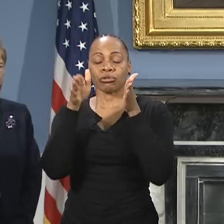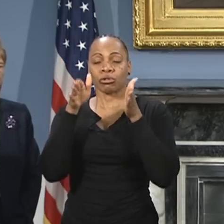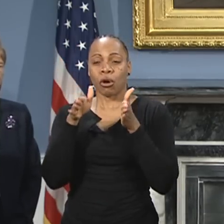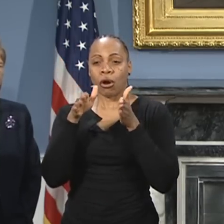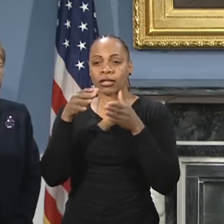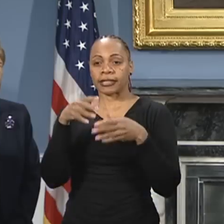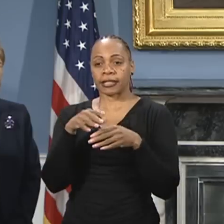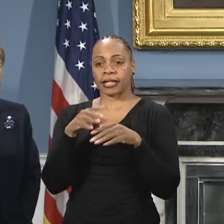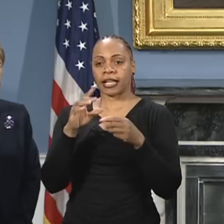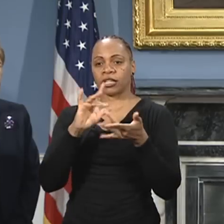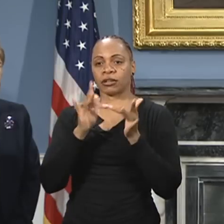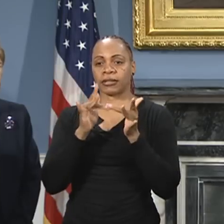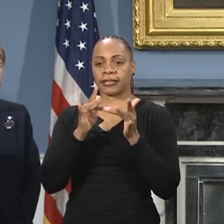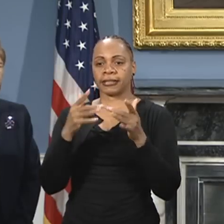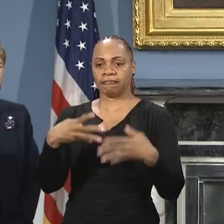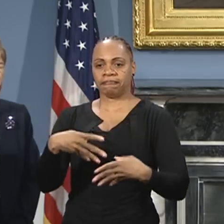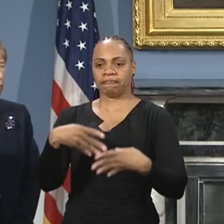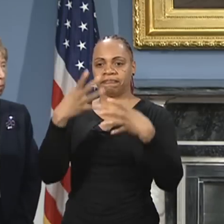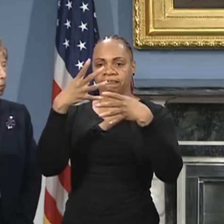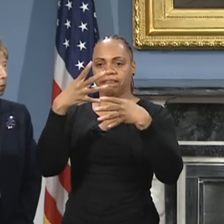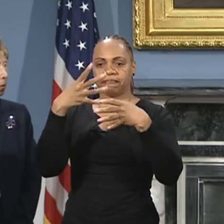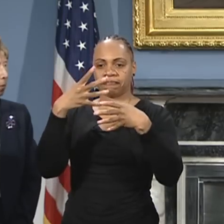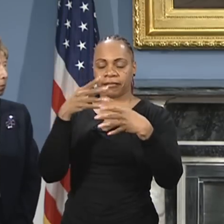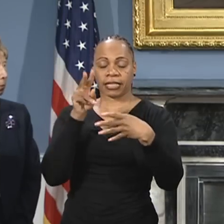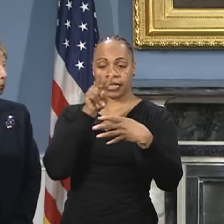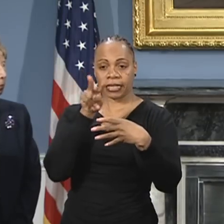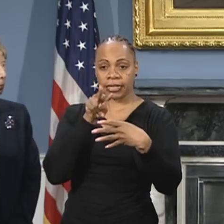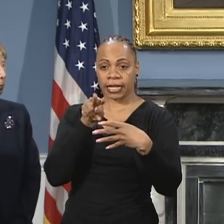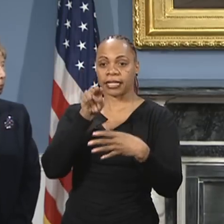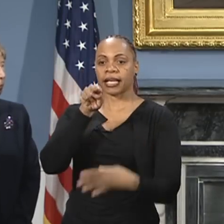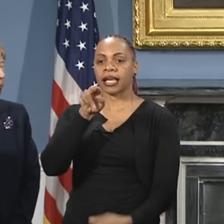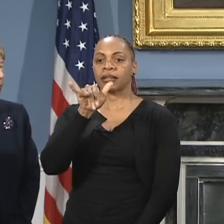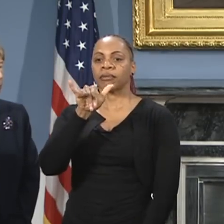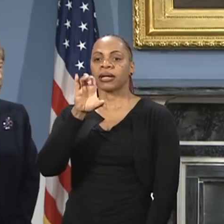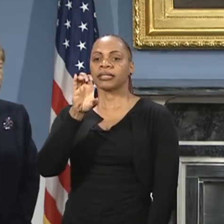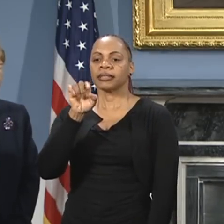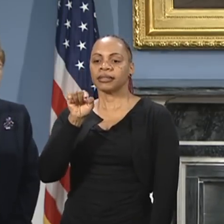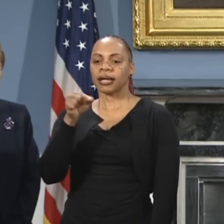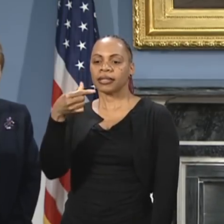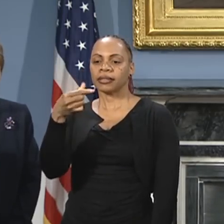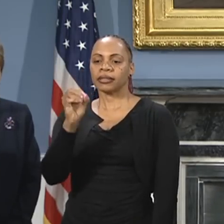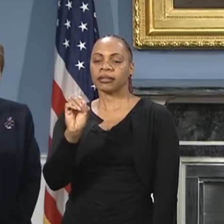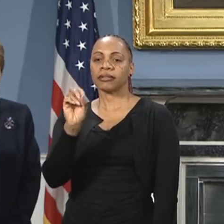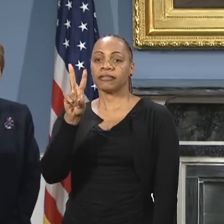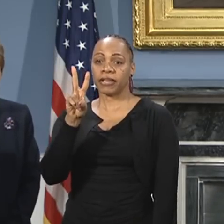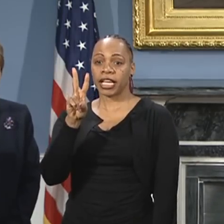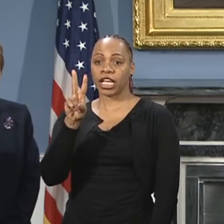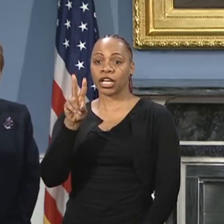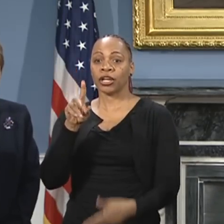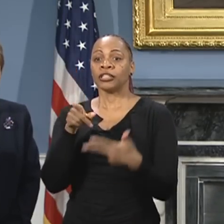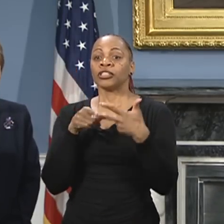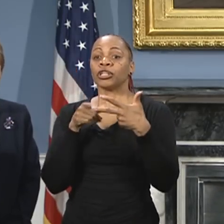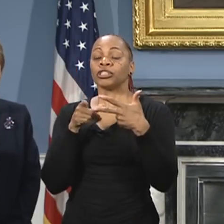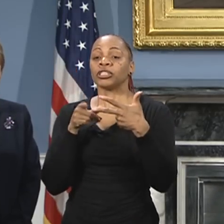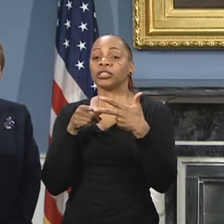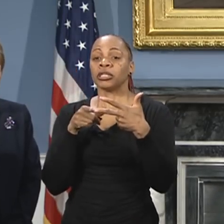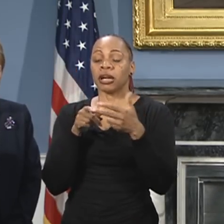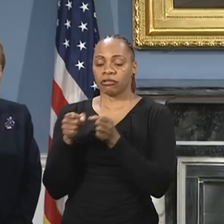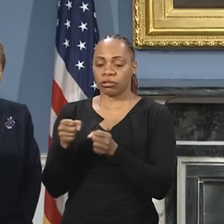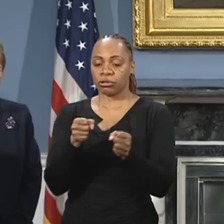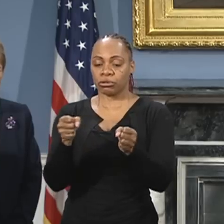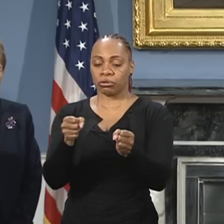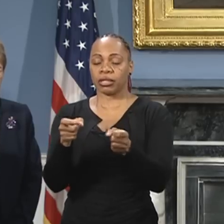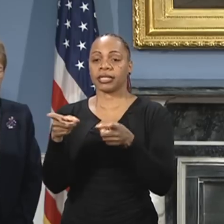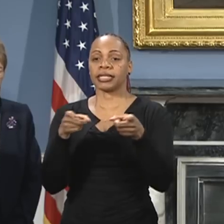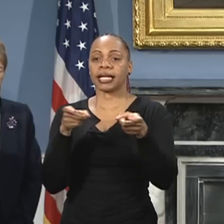salting and plowing in your neighborhood. Again, that's at nyc.gov. Tertiary streets will be handled by and